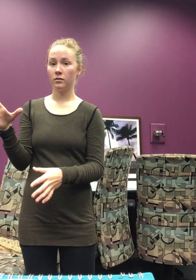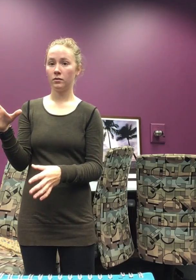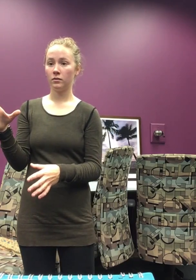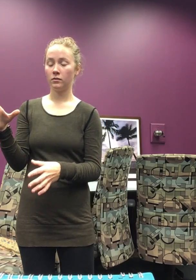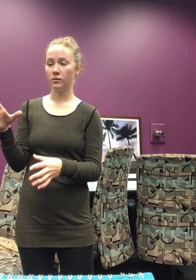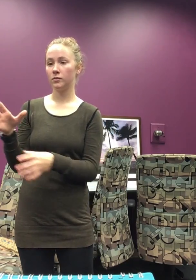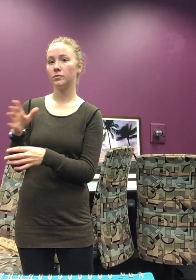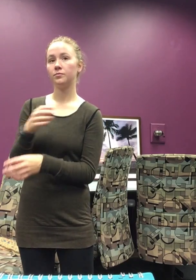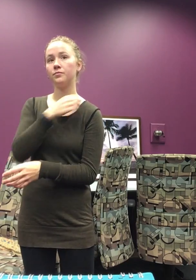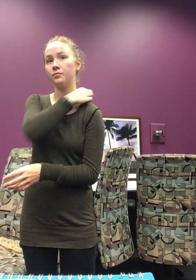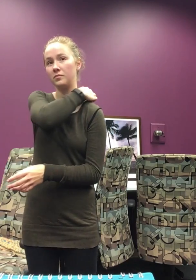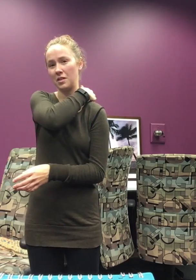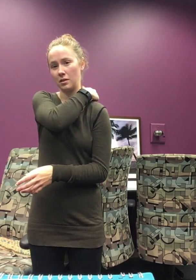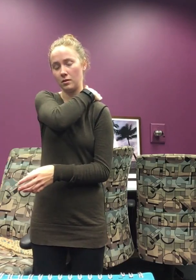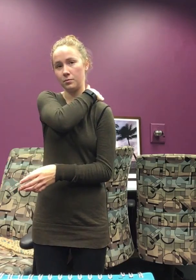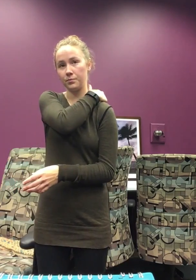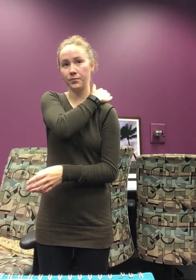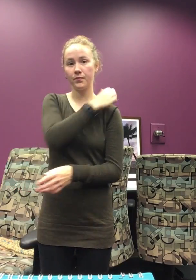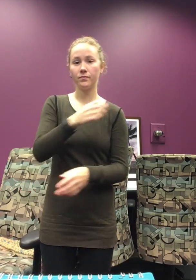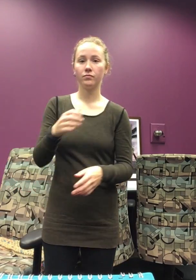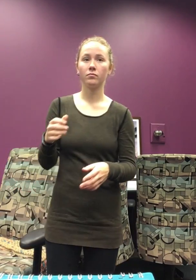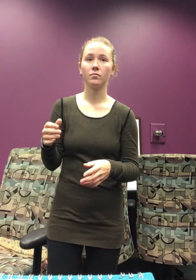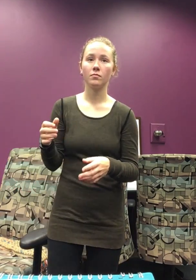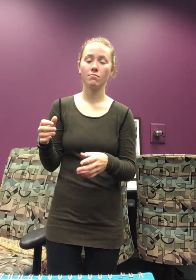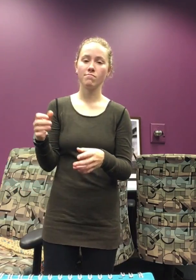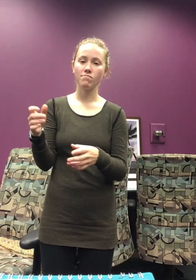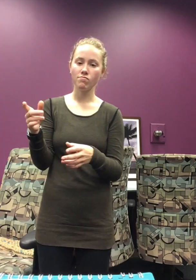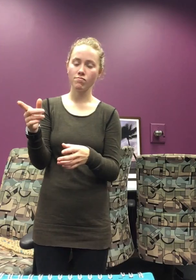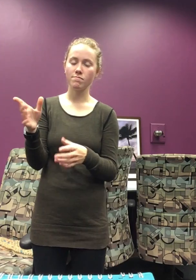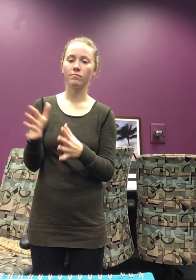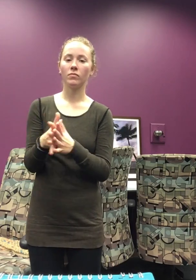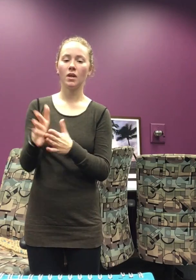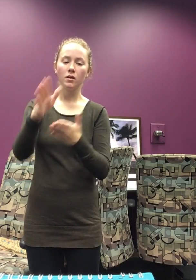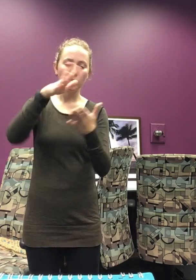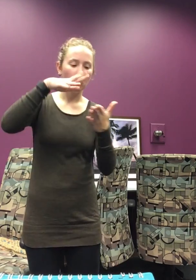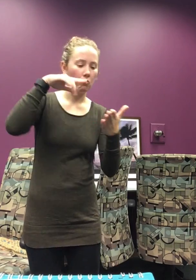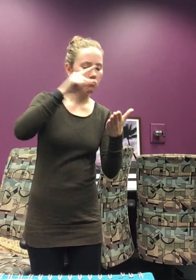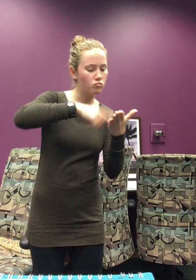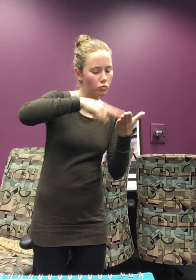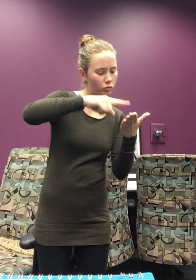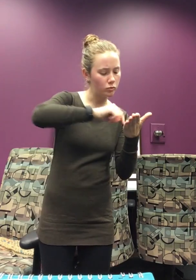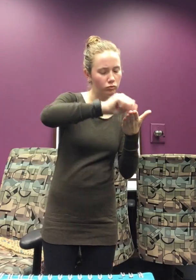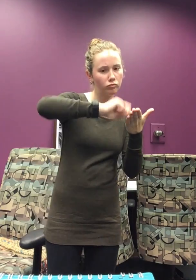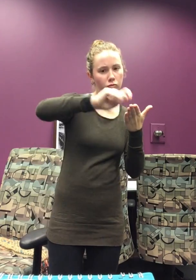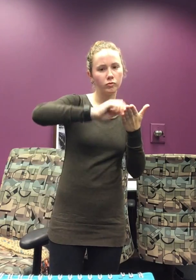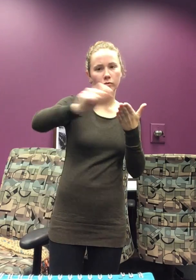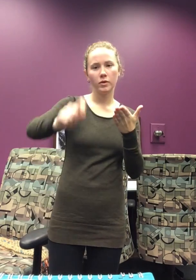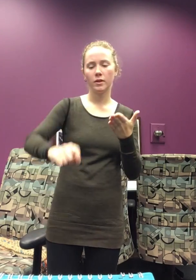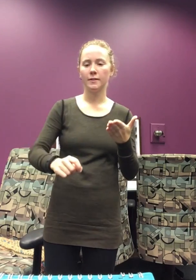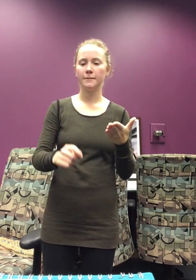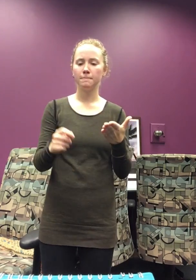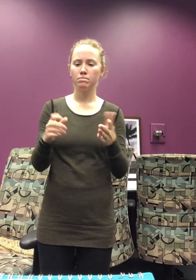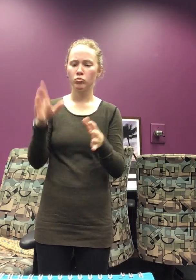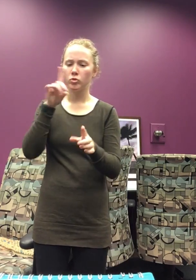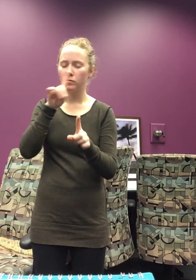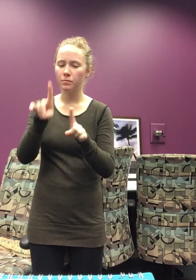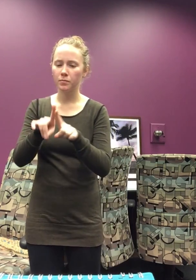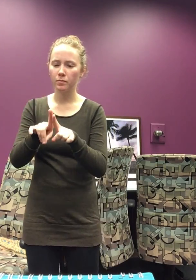what you observe. So you use your hand lens, holding it about 2 inches from your tongue, look in the